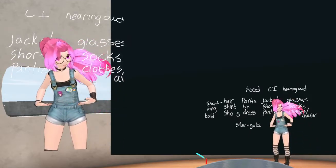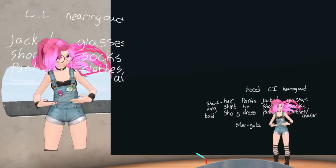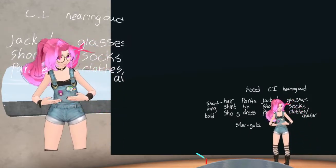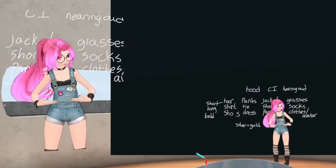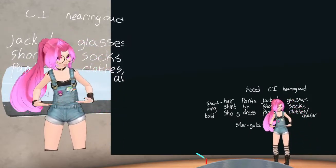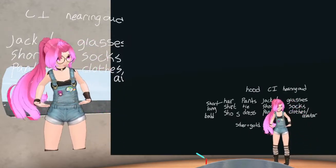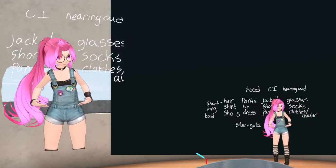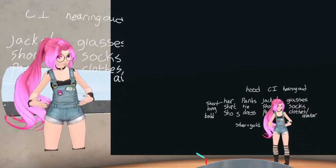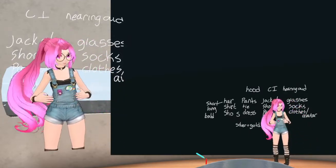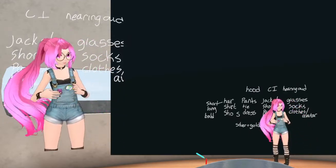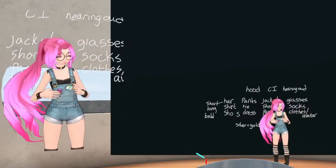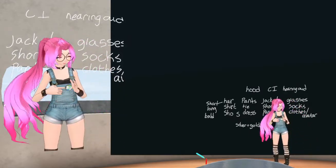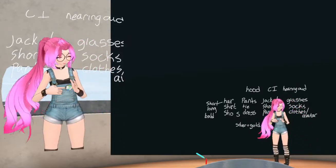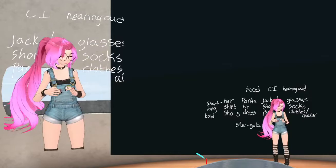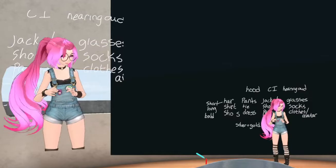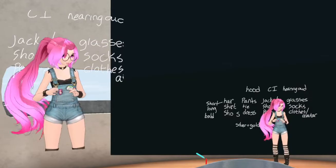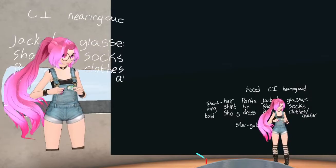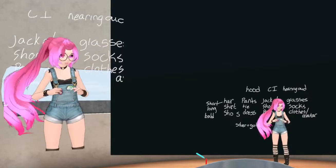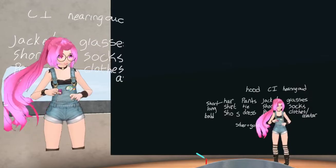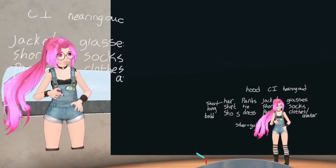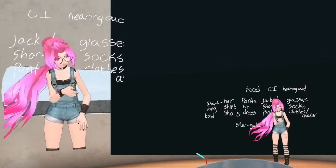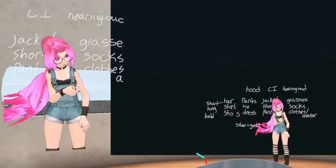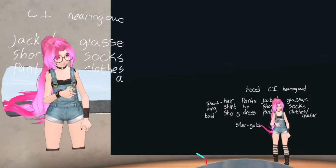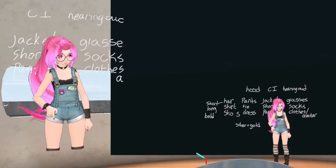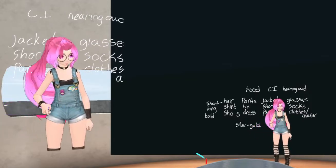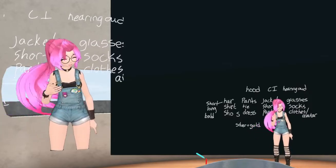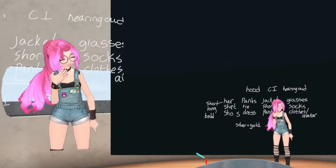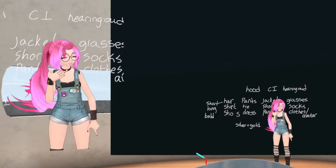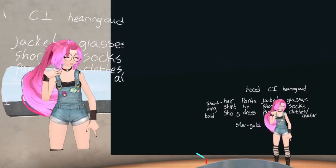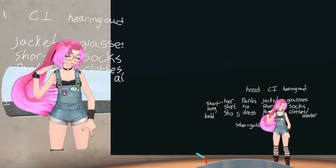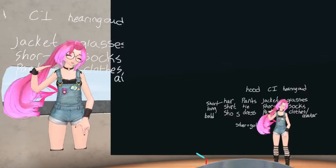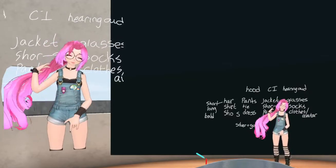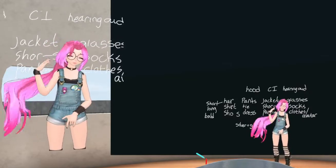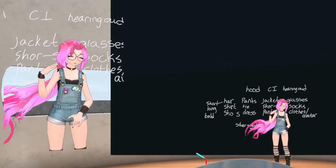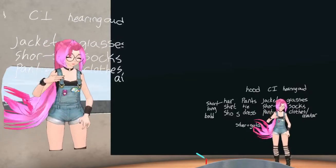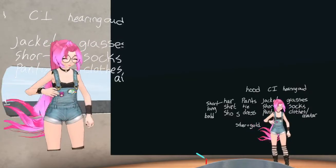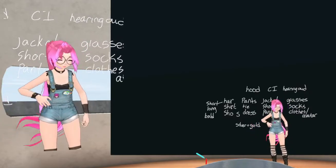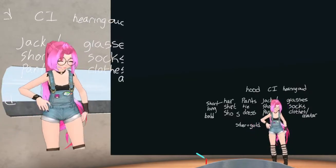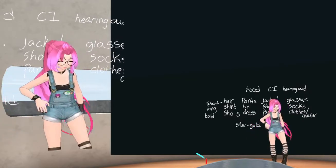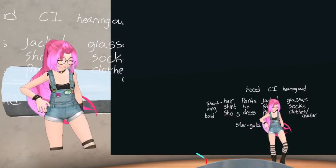like a crop jacket, you know? You could describe it. Yeah, Merc?